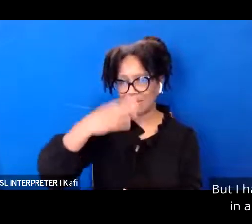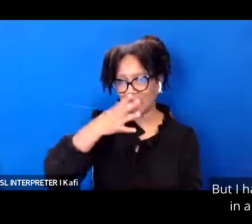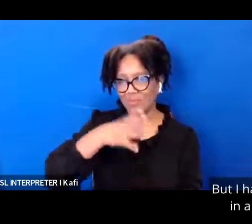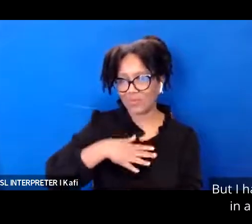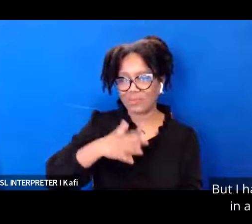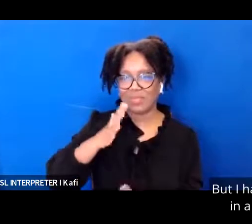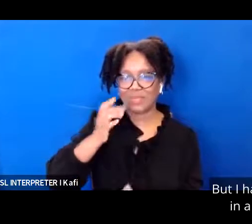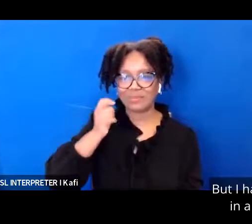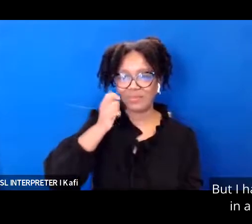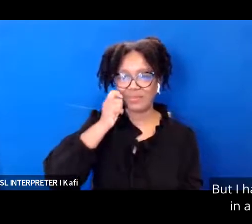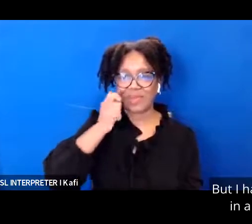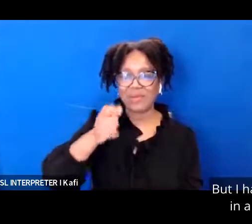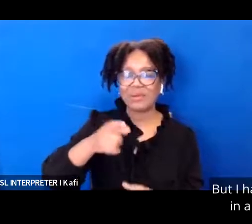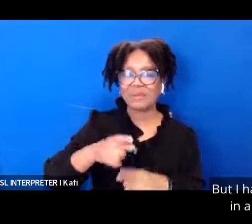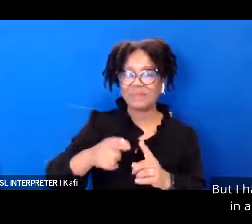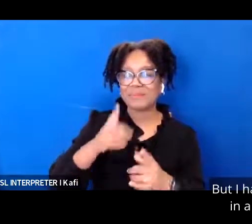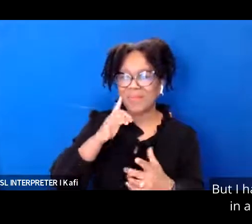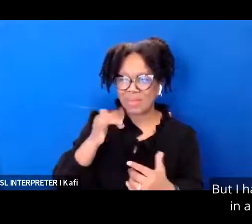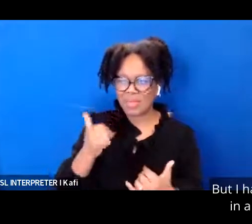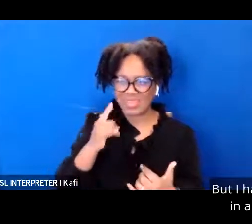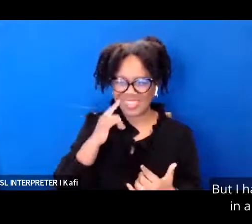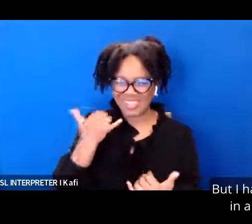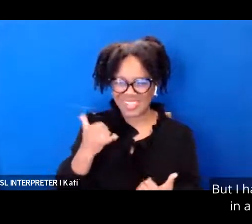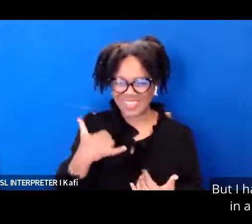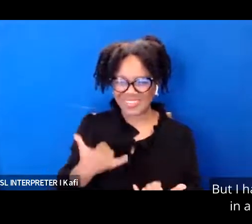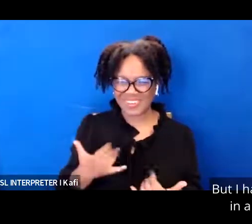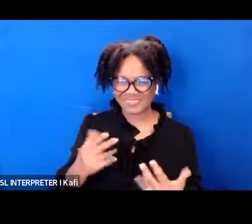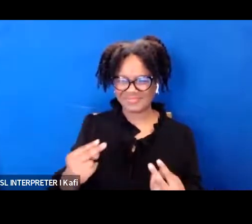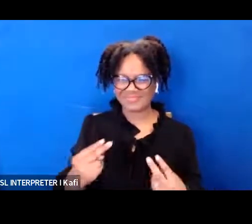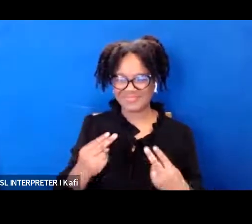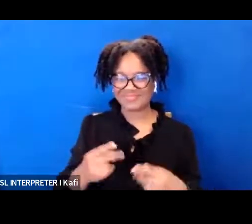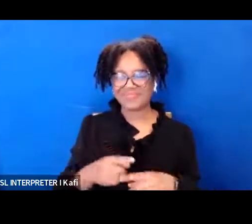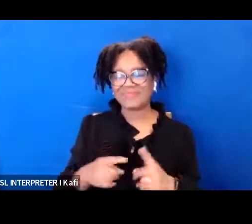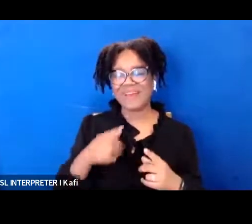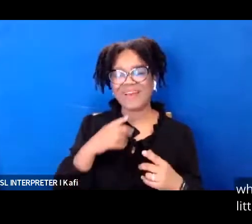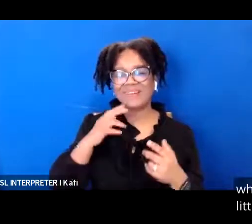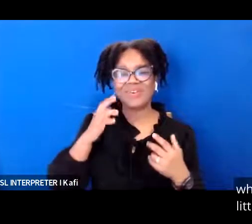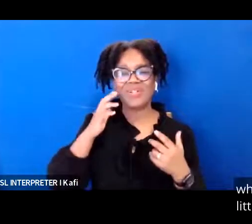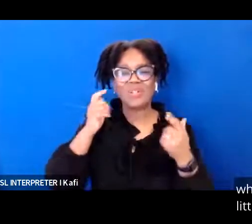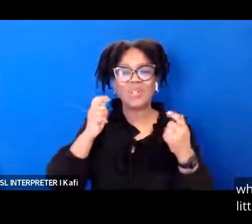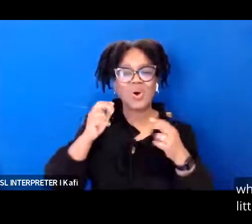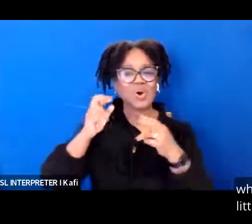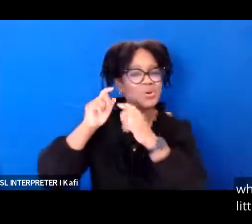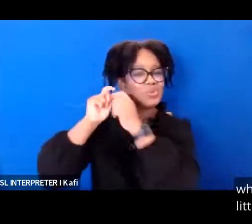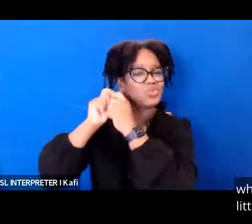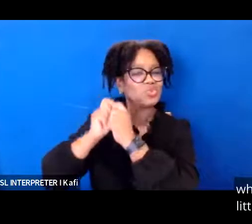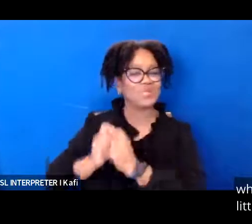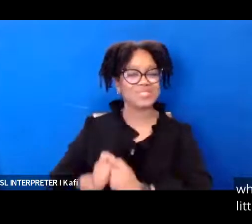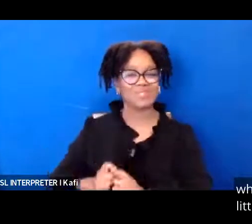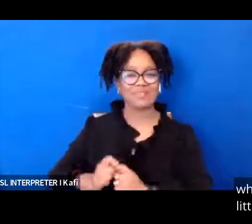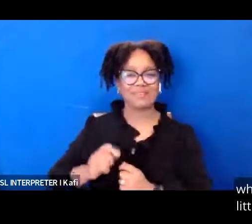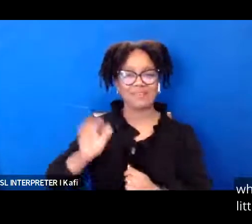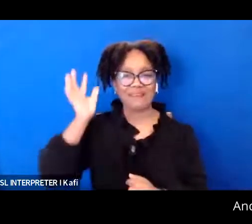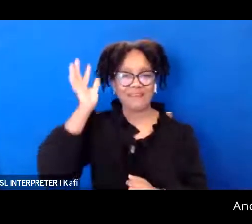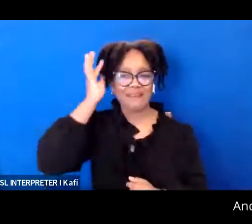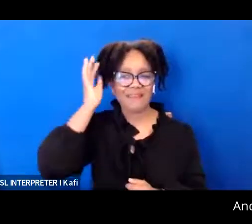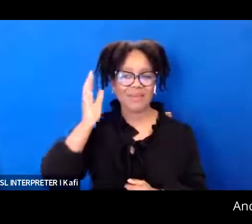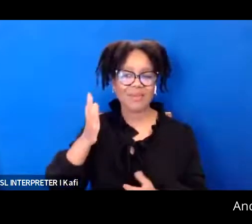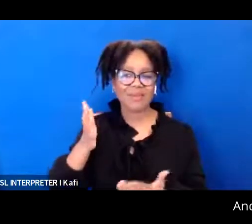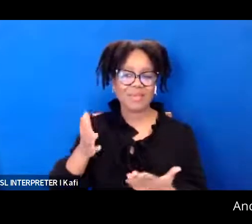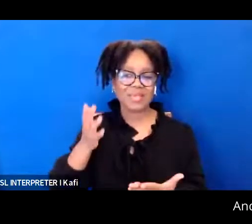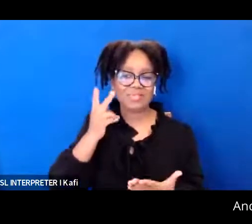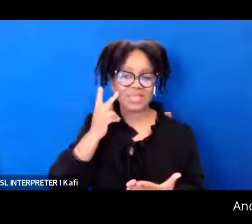longer brown longer black um twisted and a protective style hair which you might see a little blue peeking out